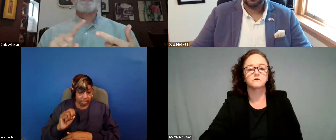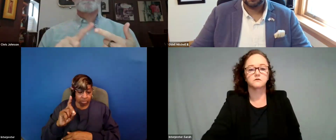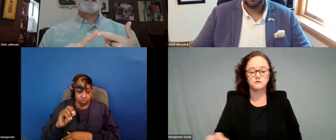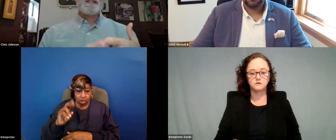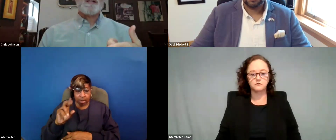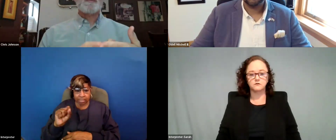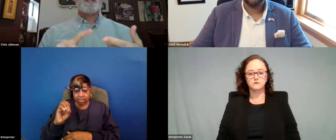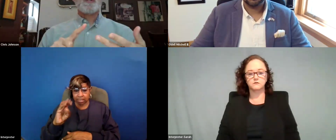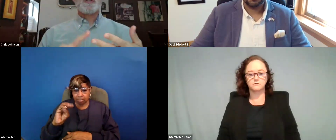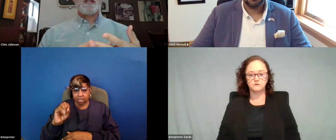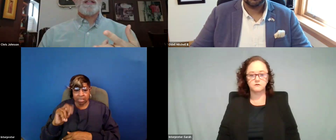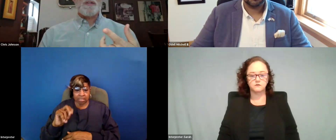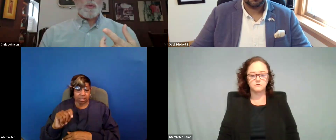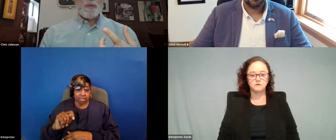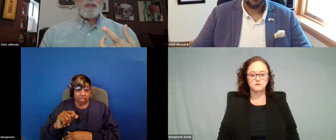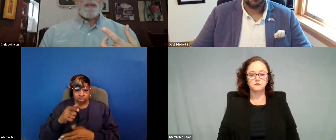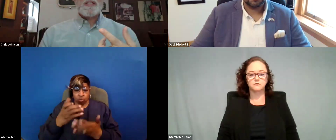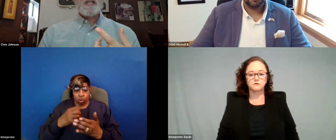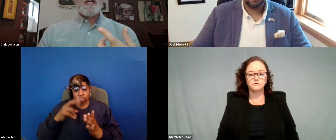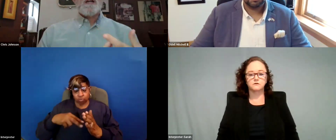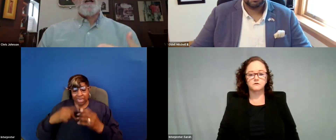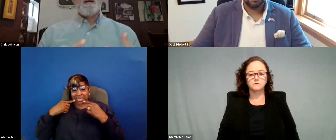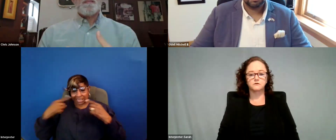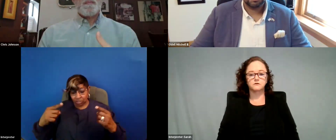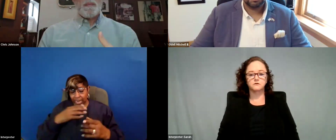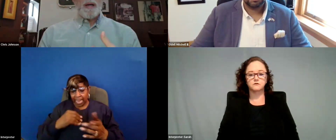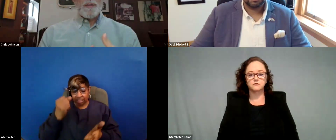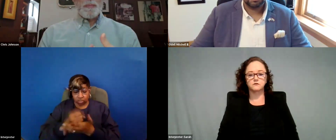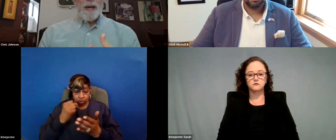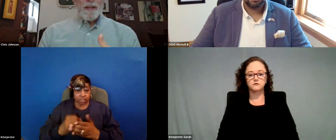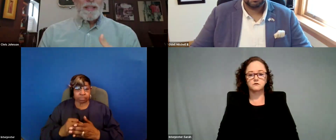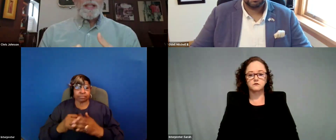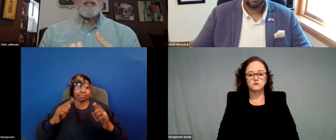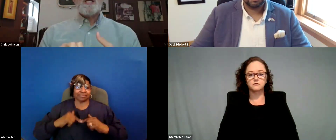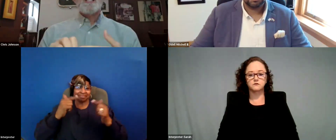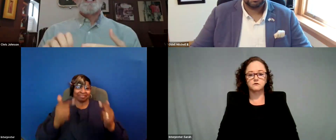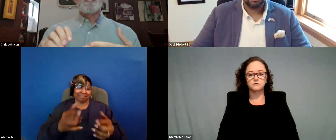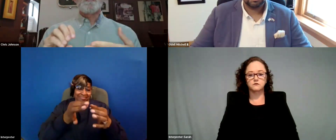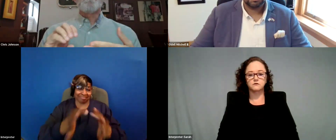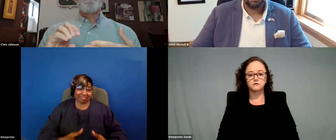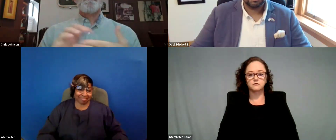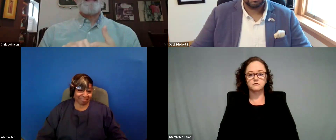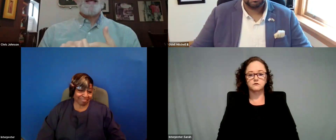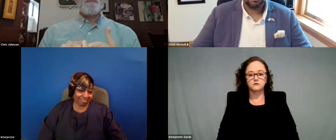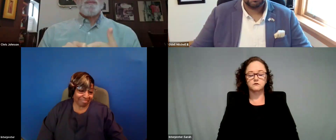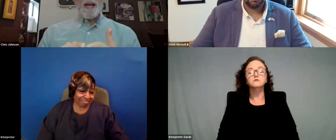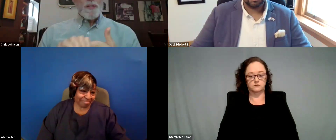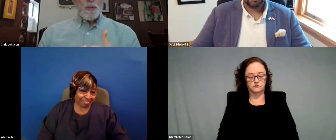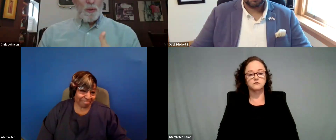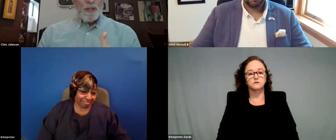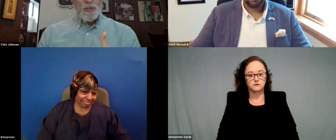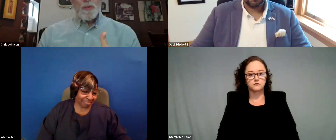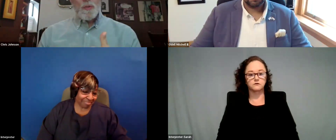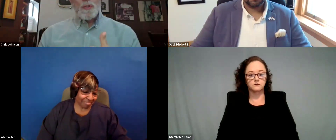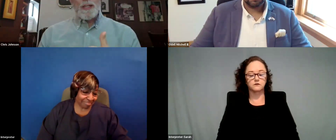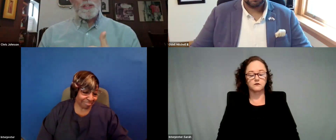would at least want to read the declarations and the endorsements on your policy, and then